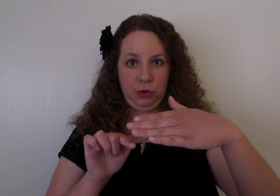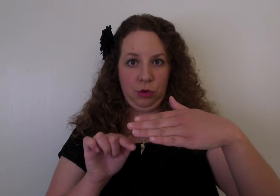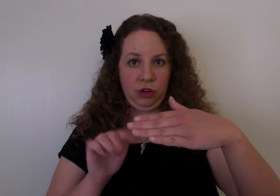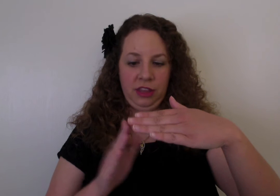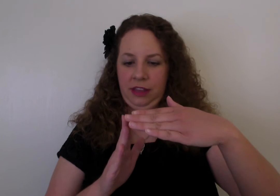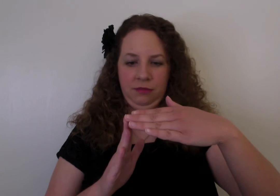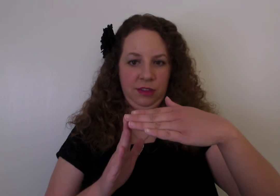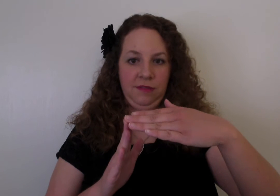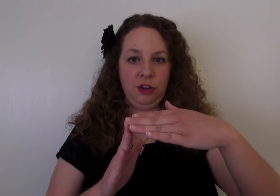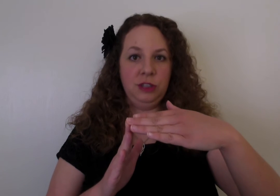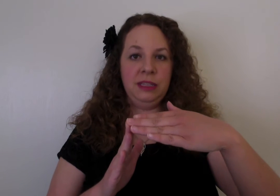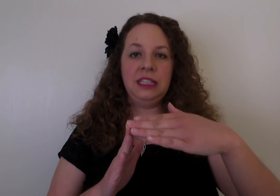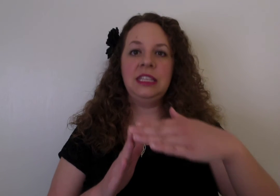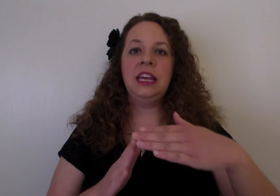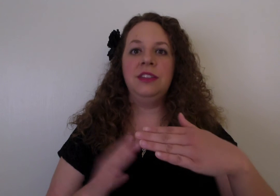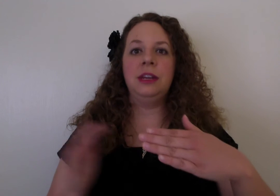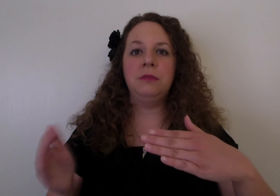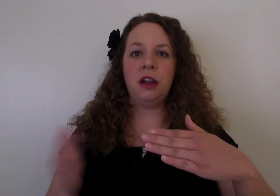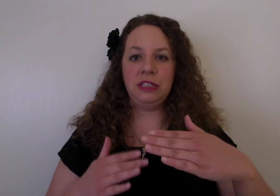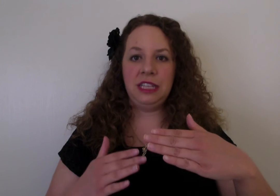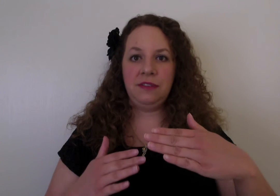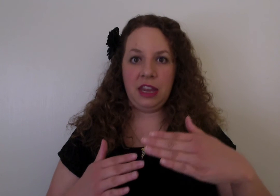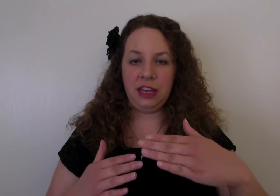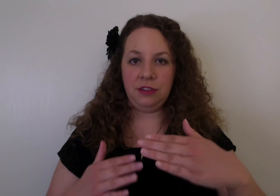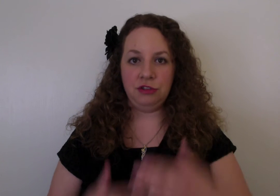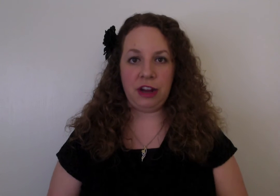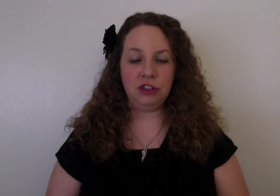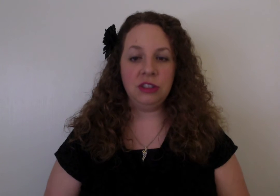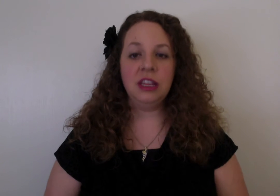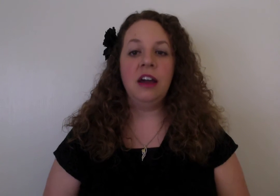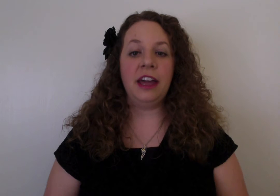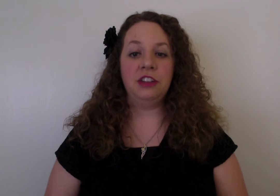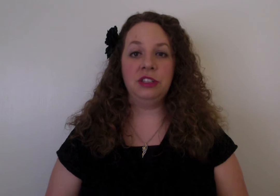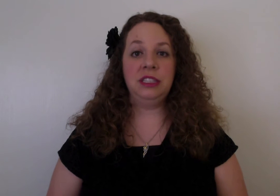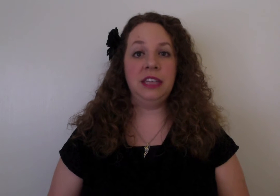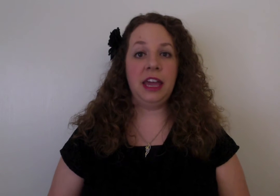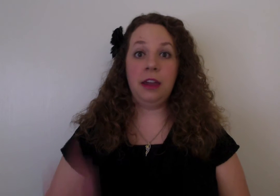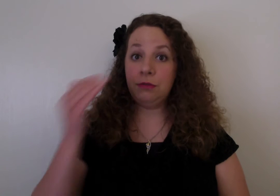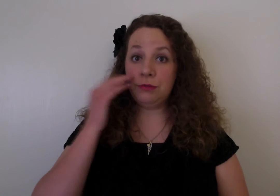corner, like the first business, then I'm not going to give any other directions. I can just say,